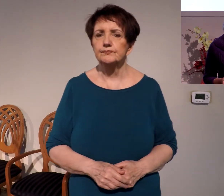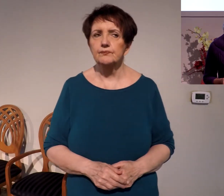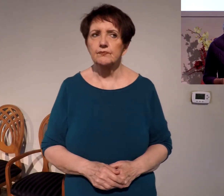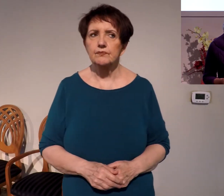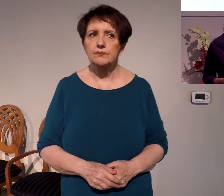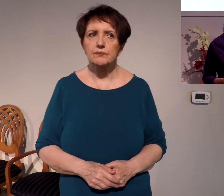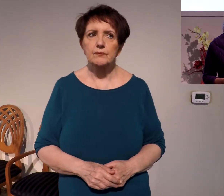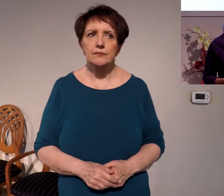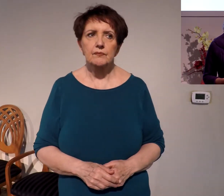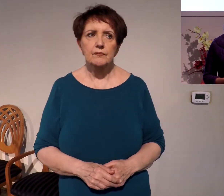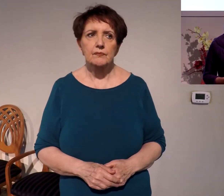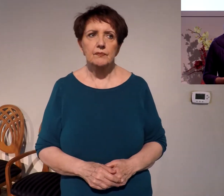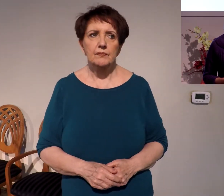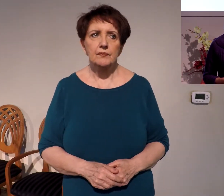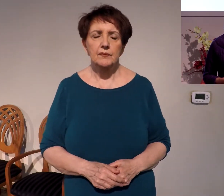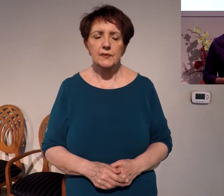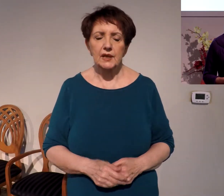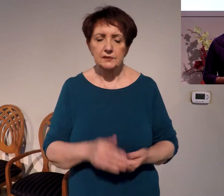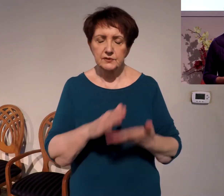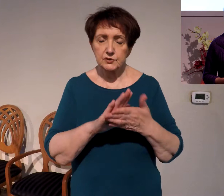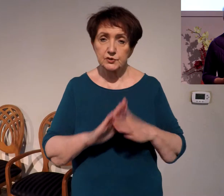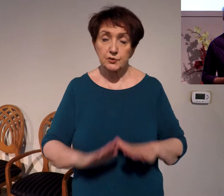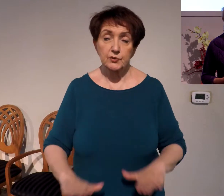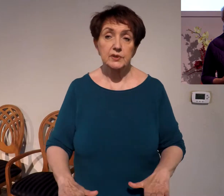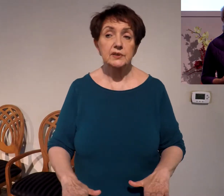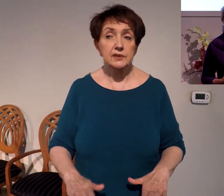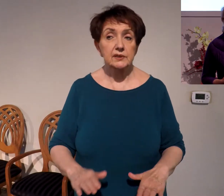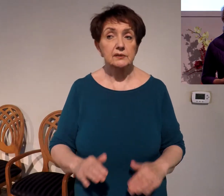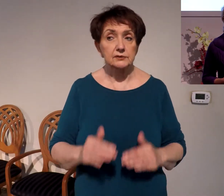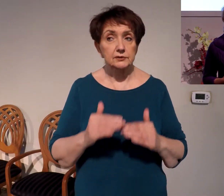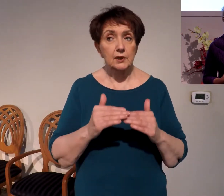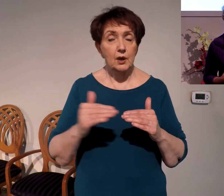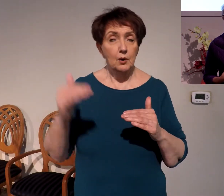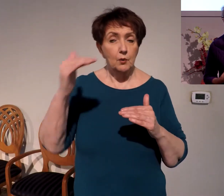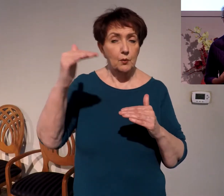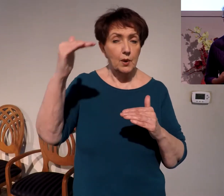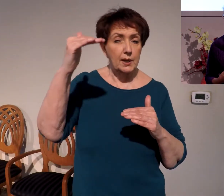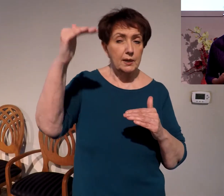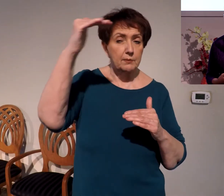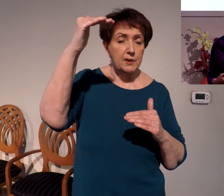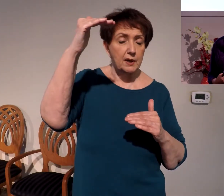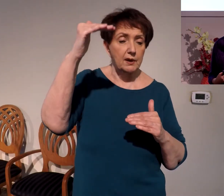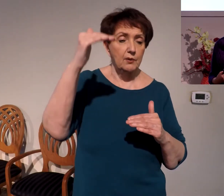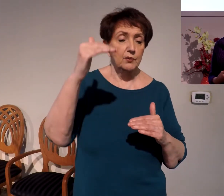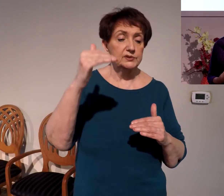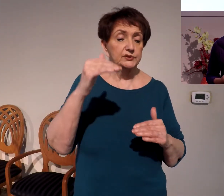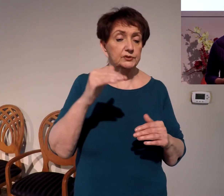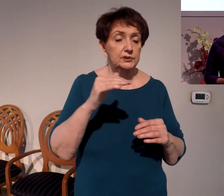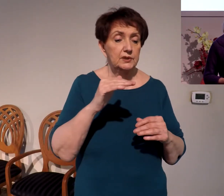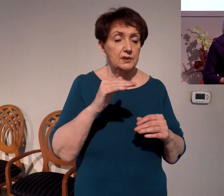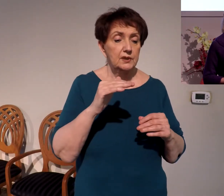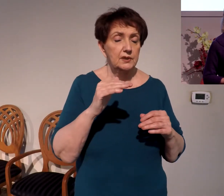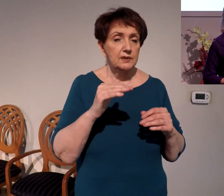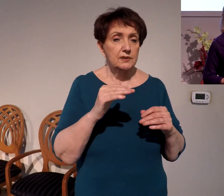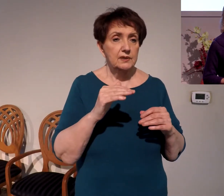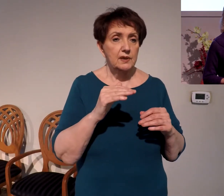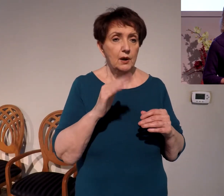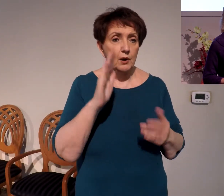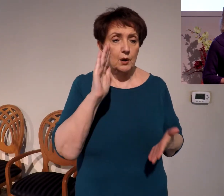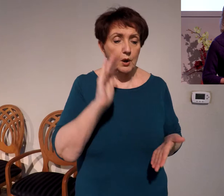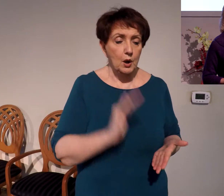Yeah. And serenity is right up there with lack of stress and lack of anxiety, isn't